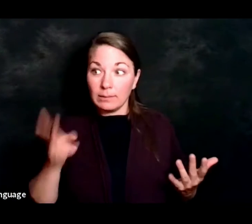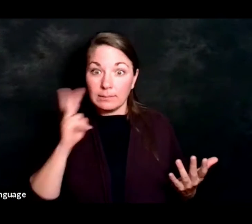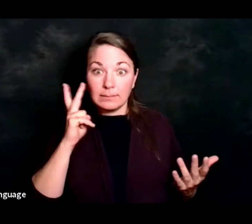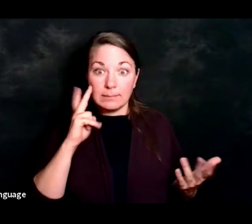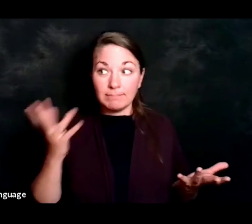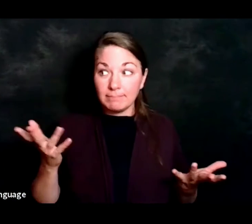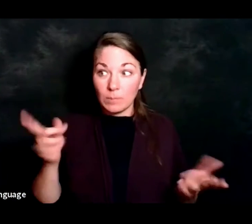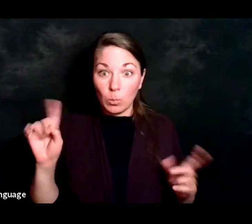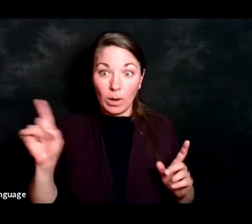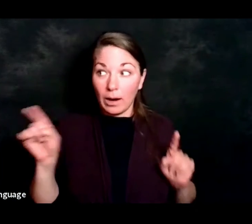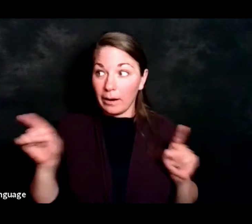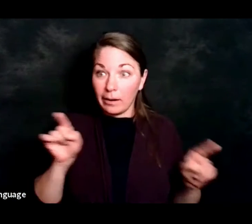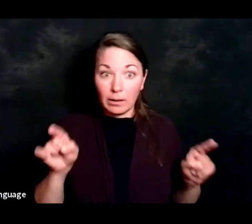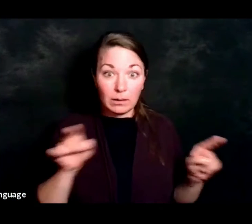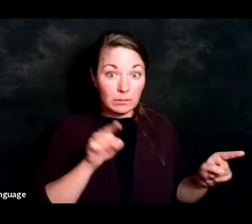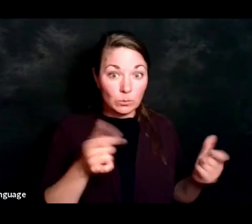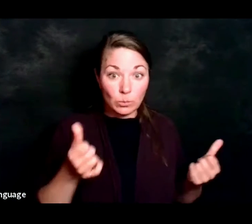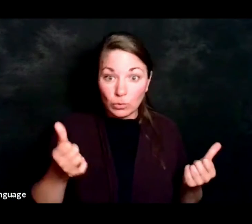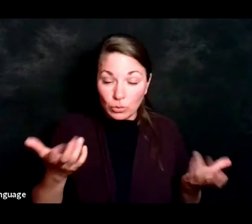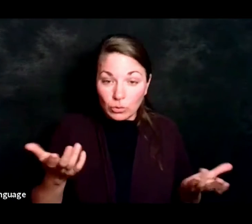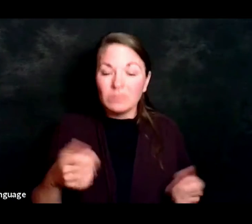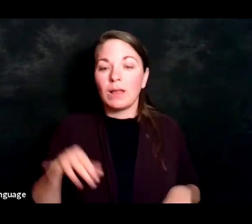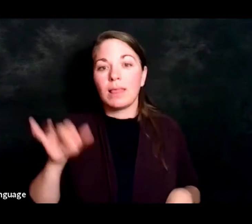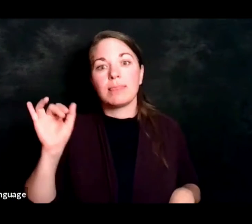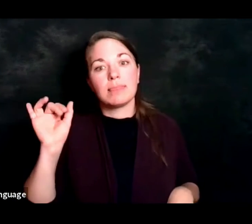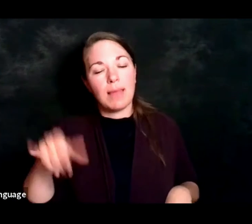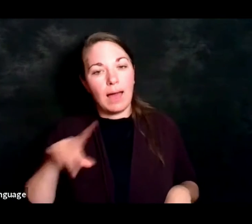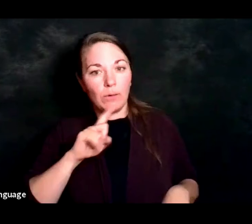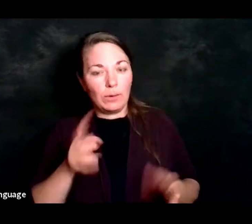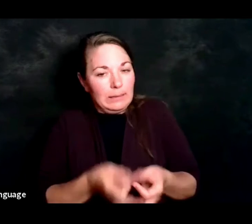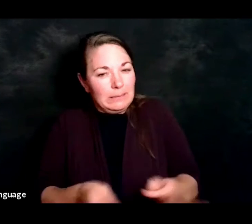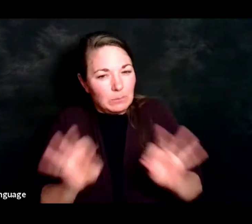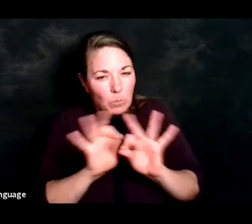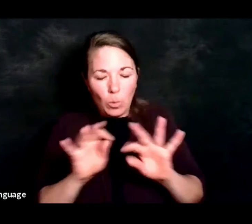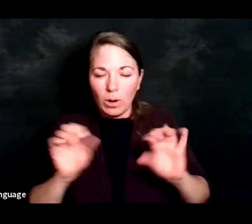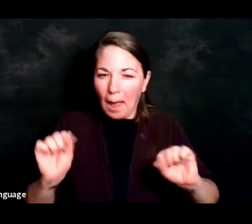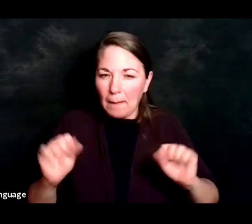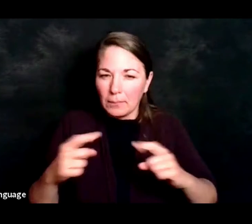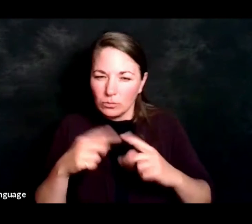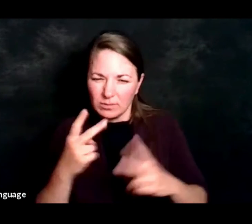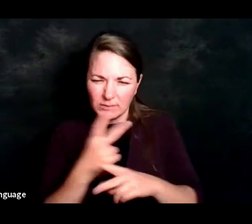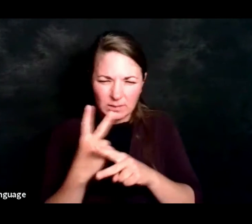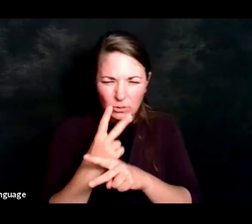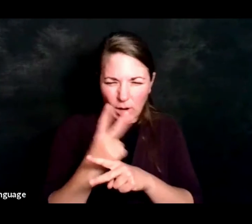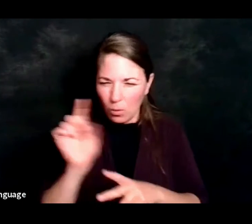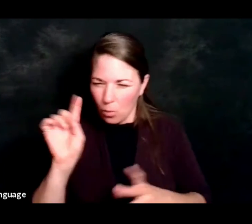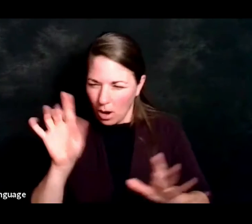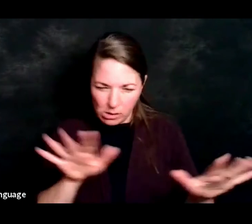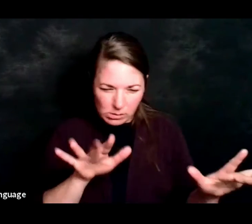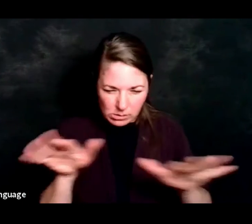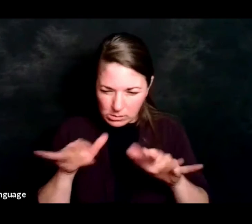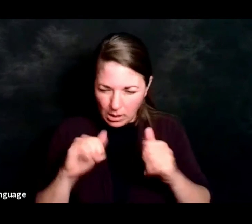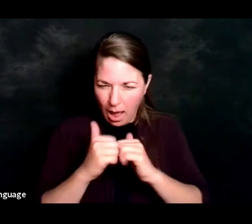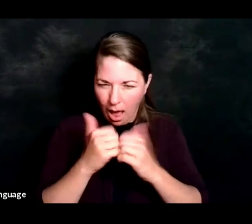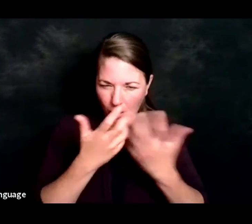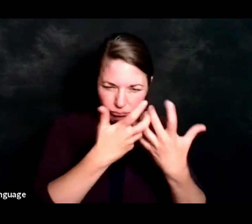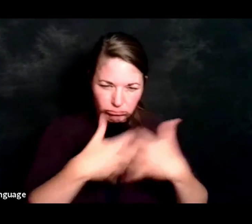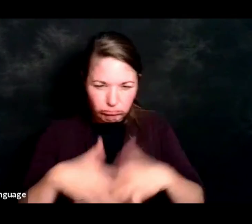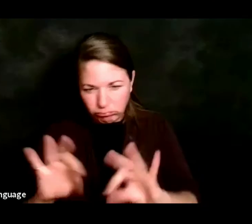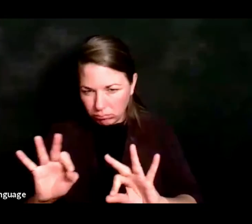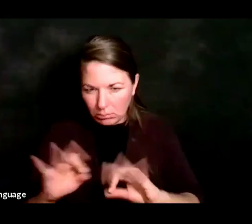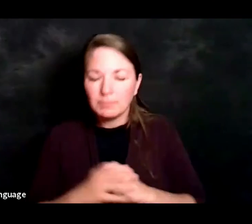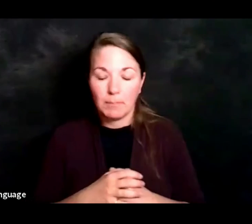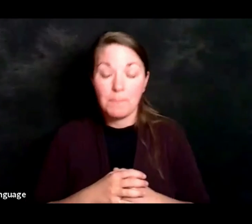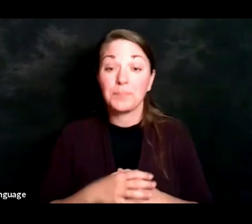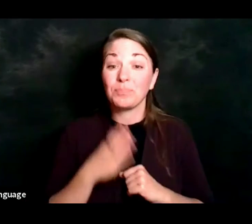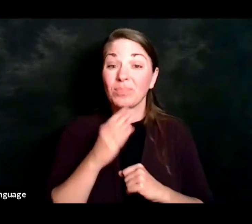navigate these areas. And I believe that is the biggest challenge and the the most important piece that we need to get